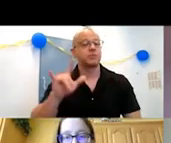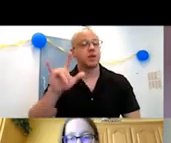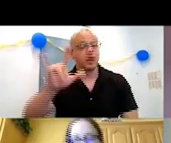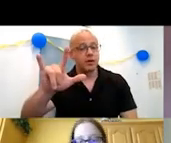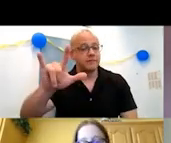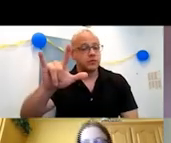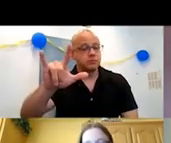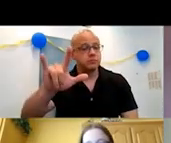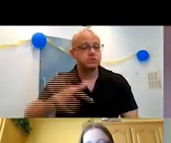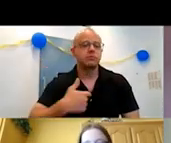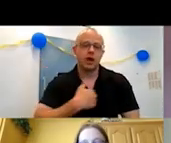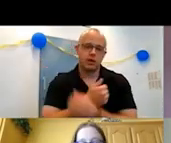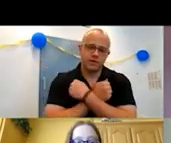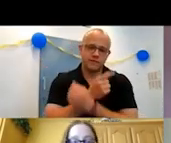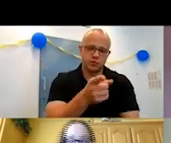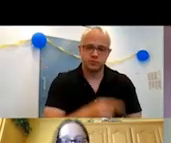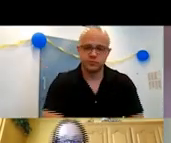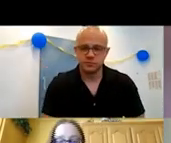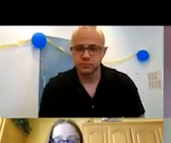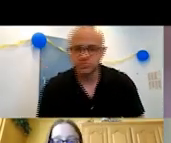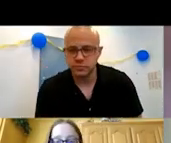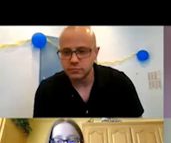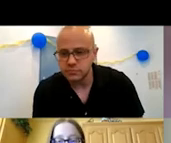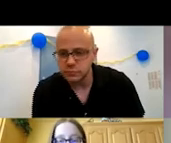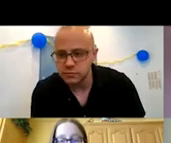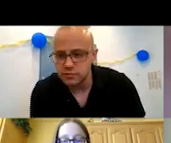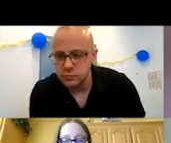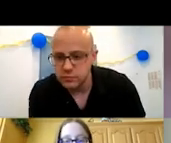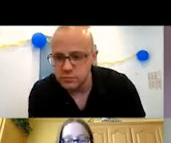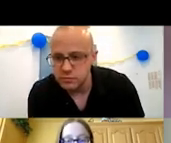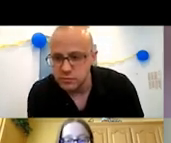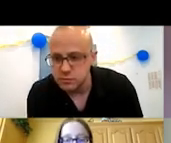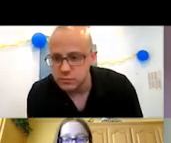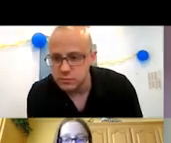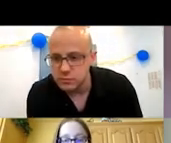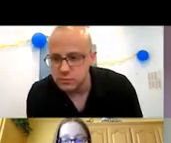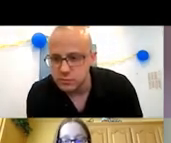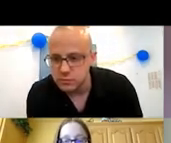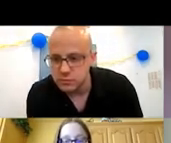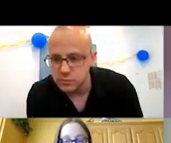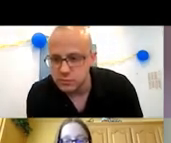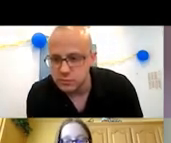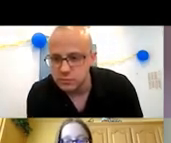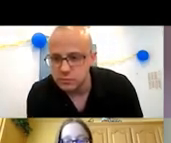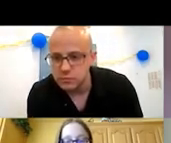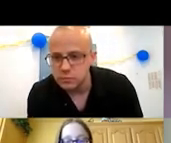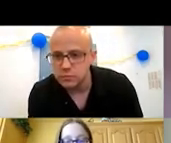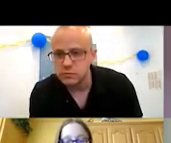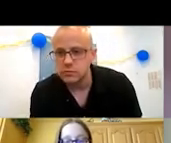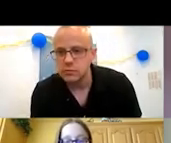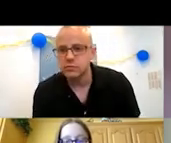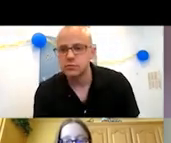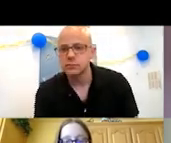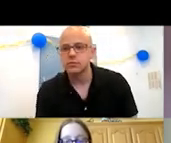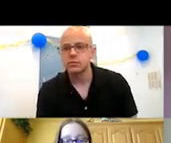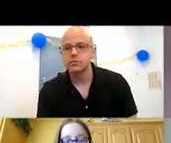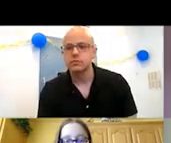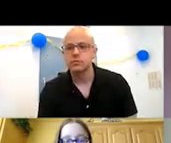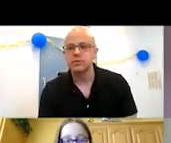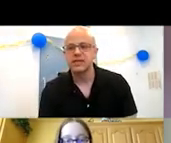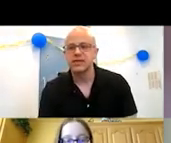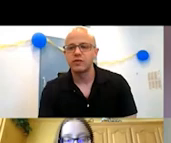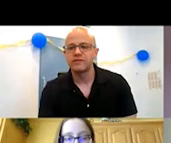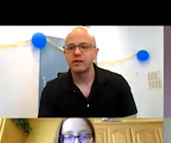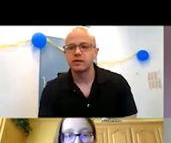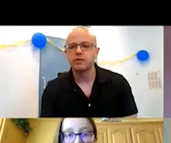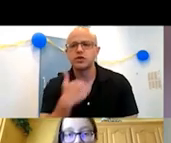feel more comfortable with, that's fine. But there's I love you with the one hand, and then there's I love you with 3 signs.